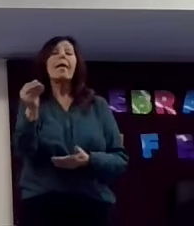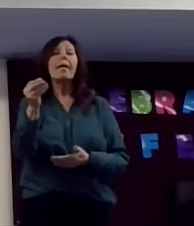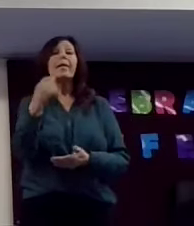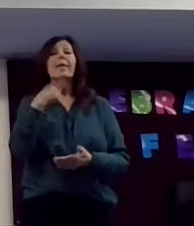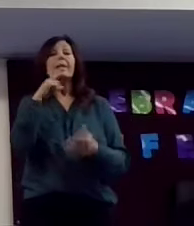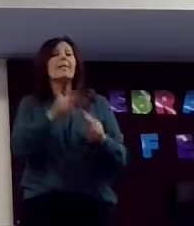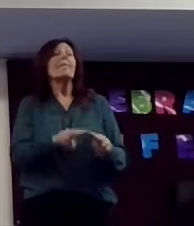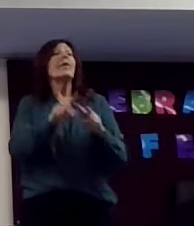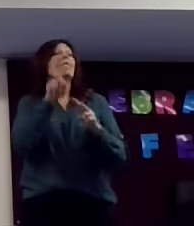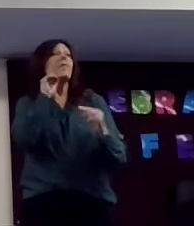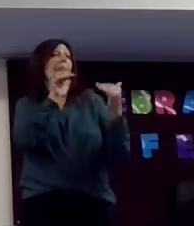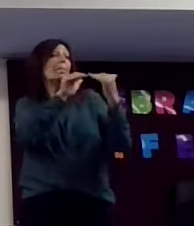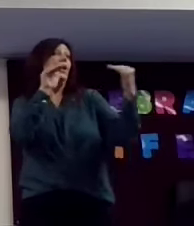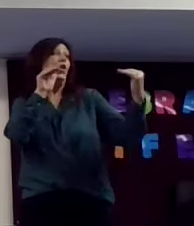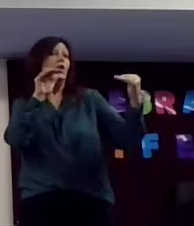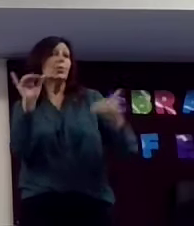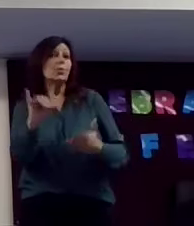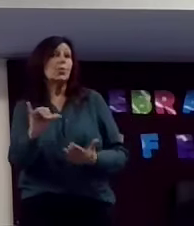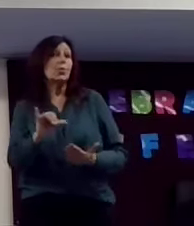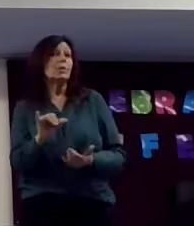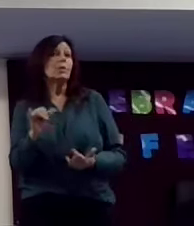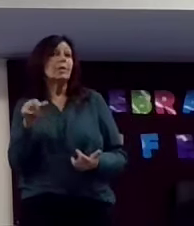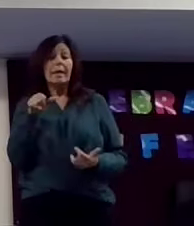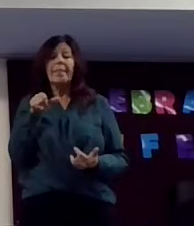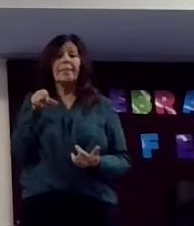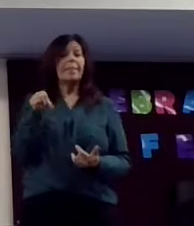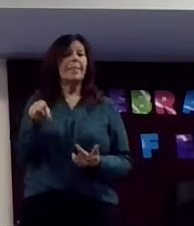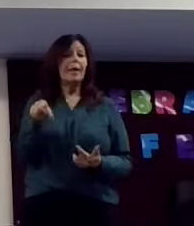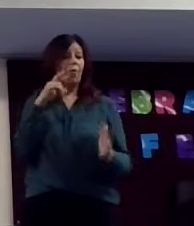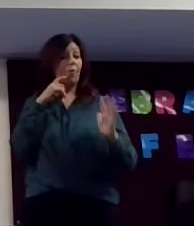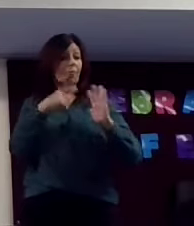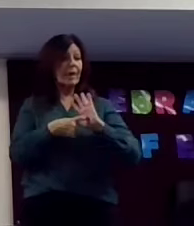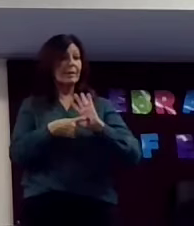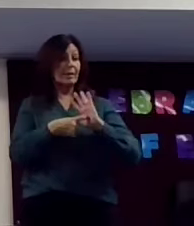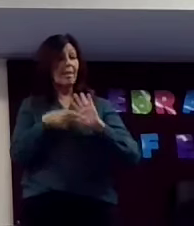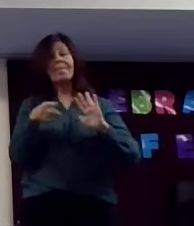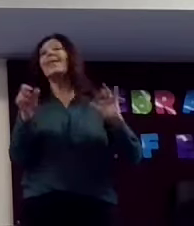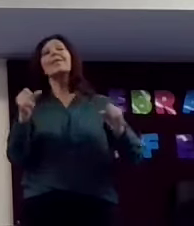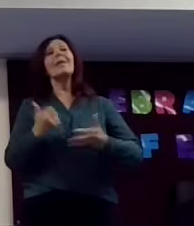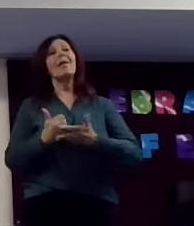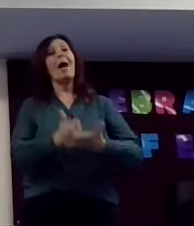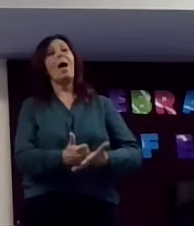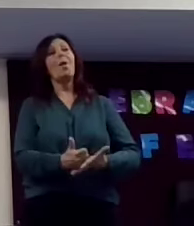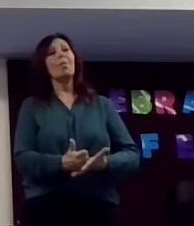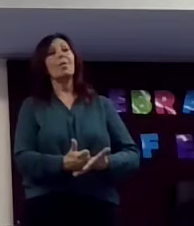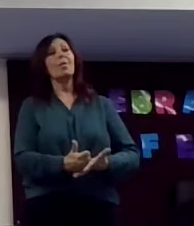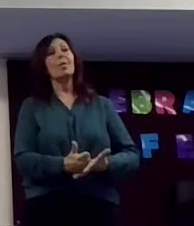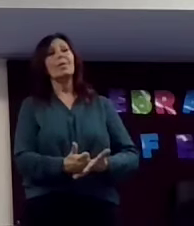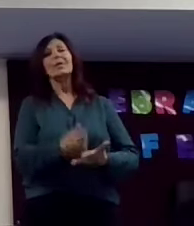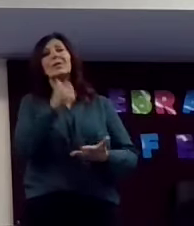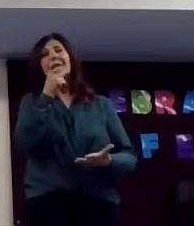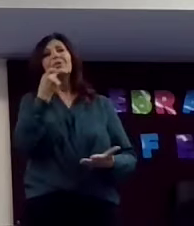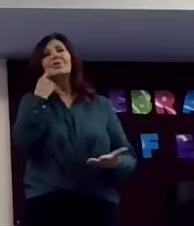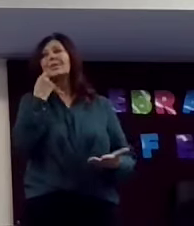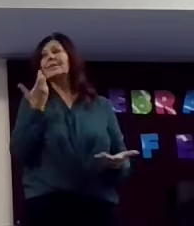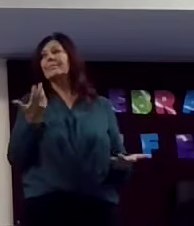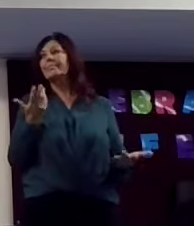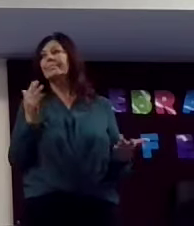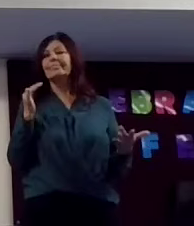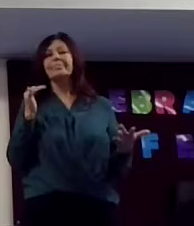think it's valuable for the peer also, because they're recognizing that they can help somebody else, that they're not just